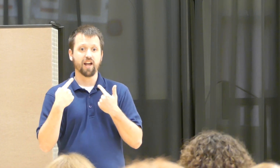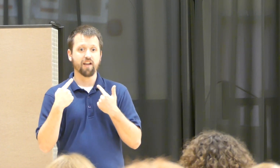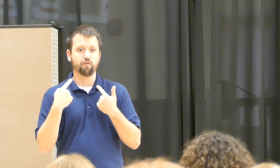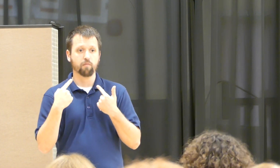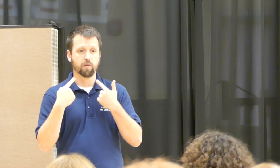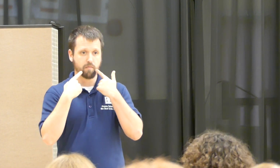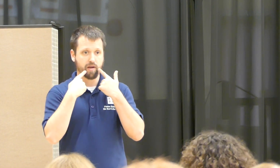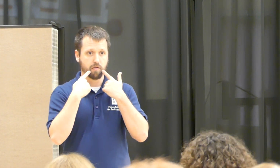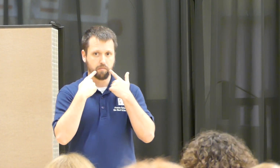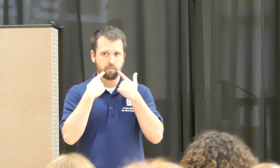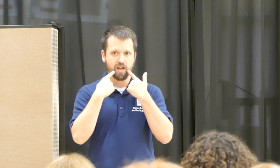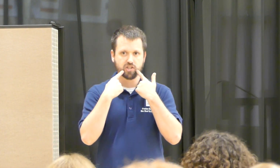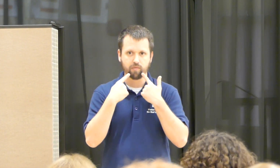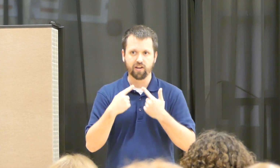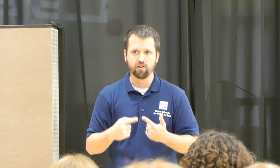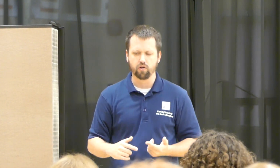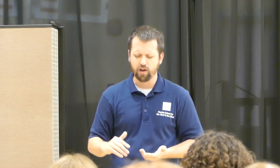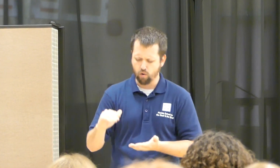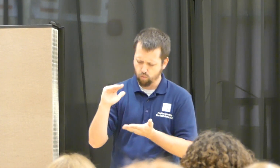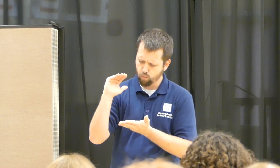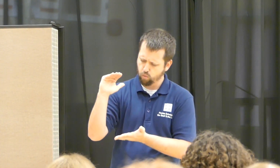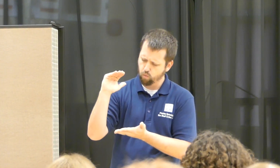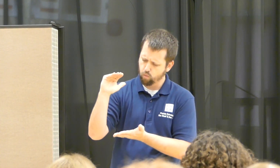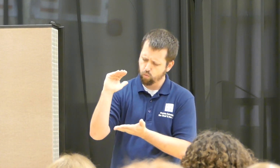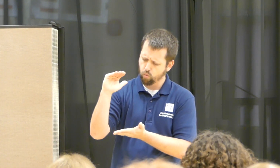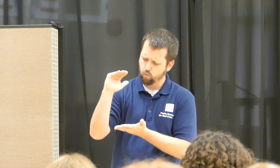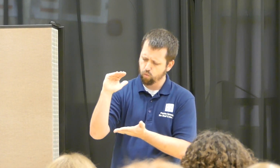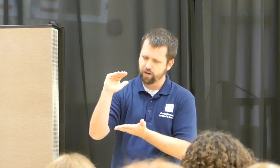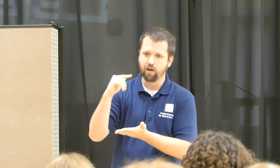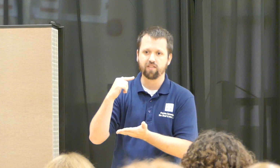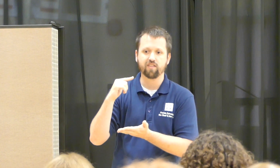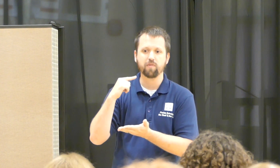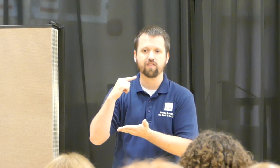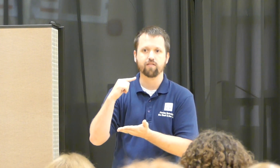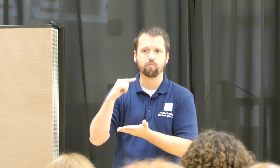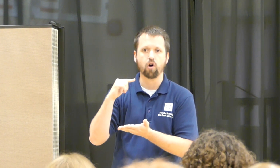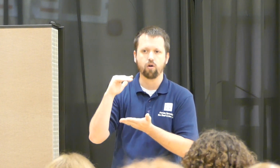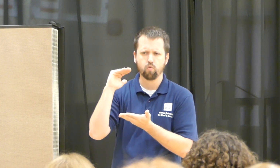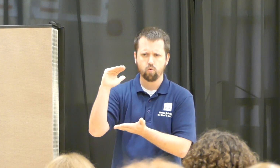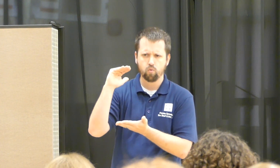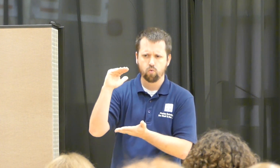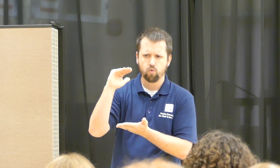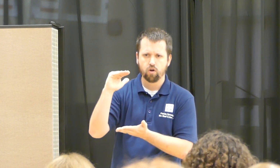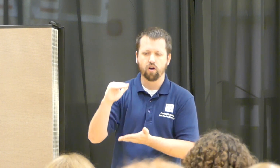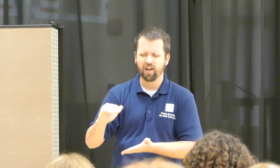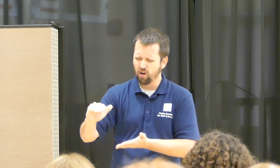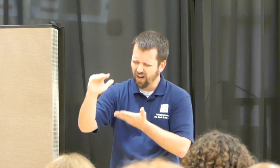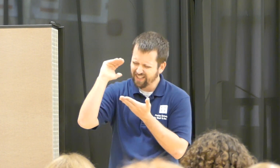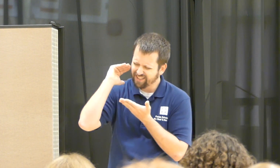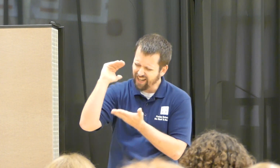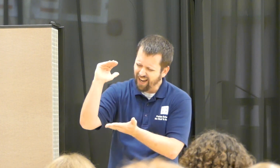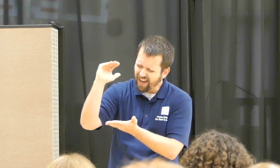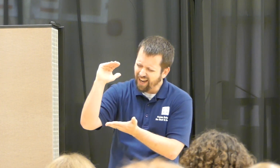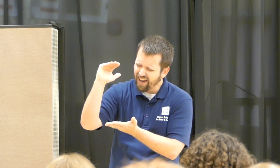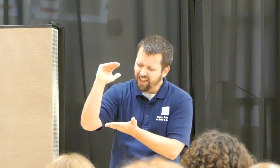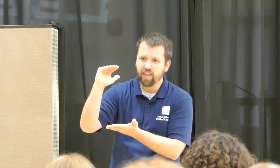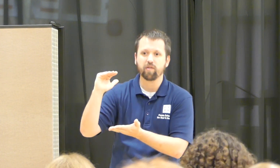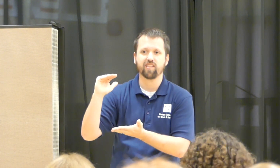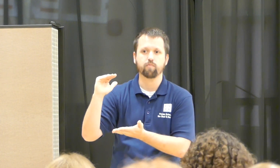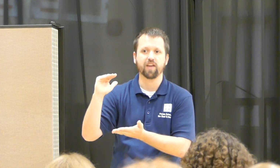have mouth shapes I can do. I can go. Now this means it's small. Or I go. That means it's big.